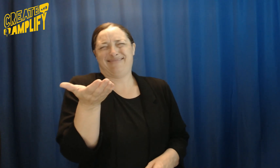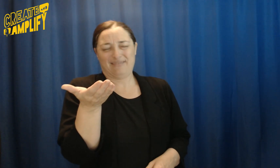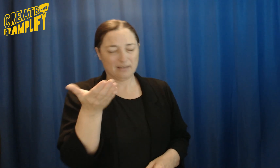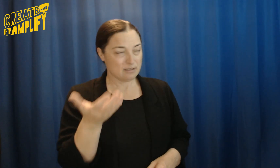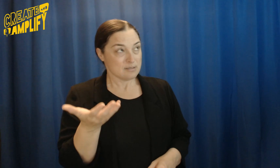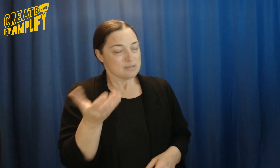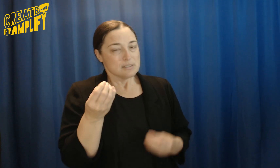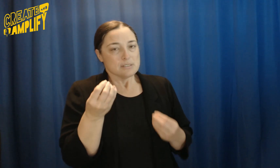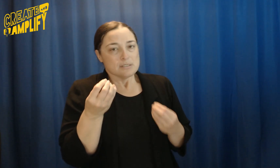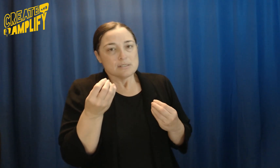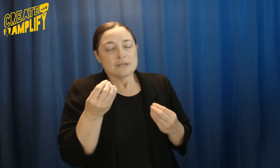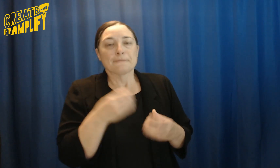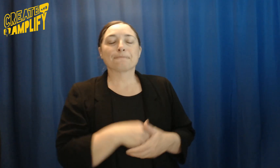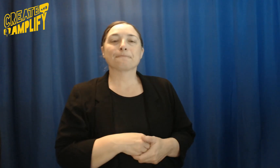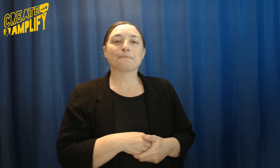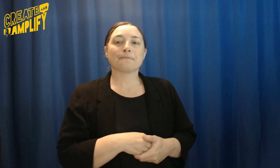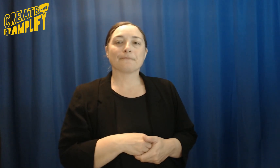is a bit of a garden path meander, but